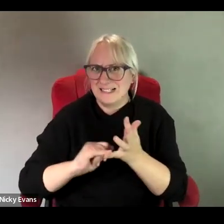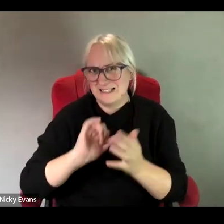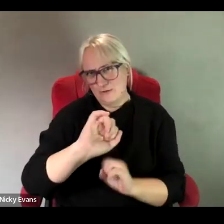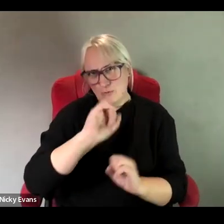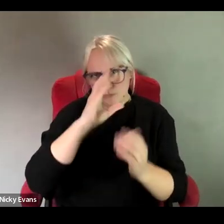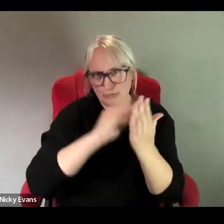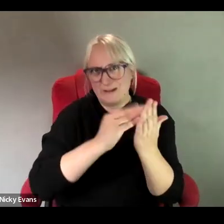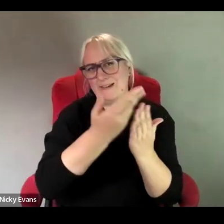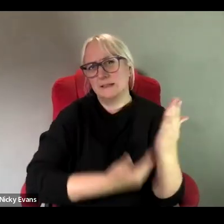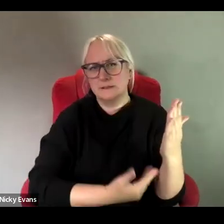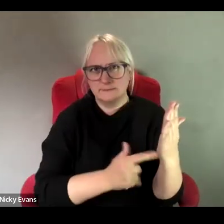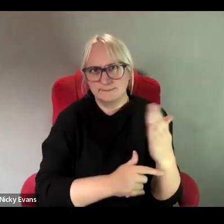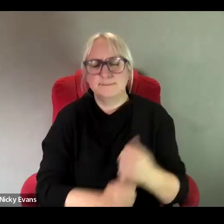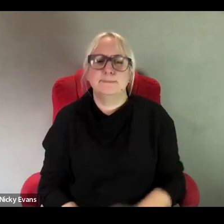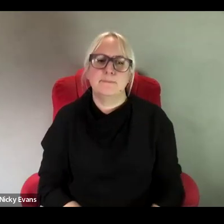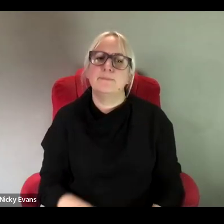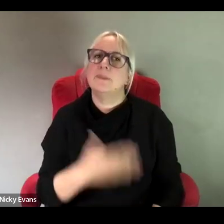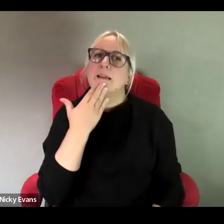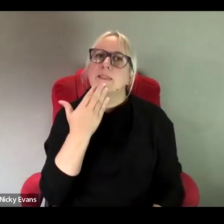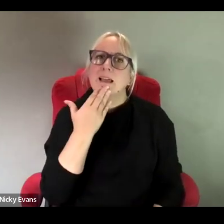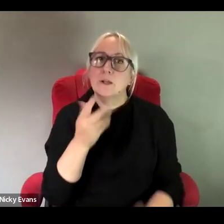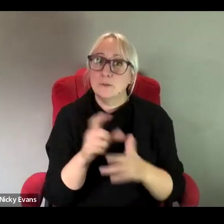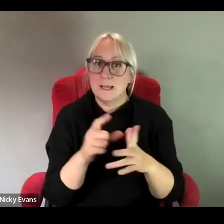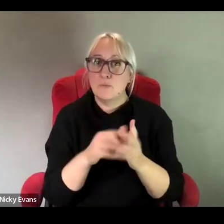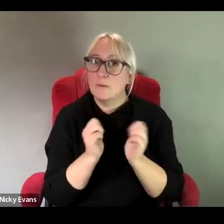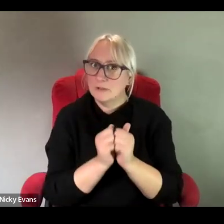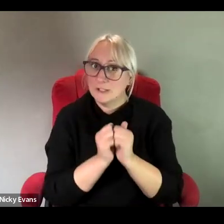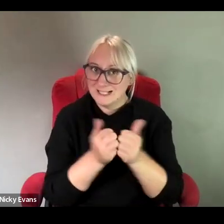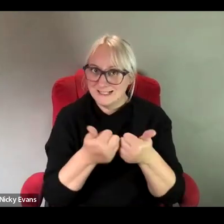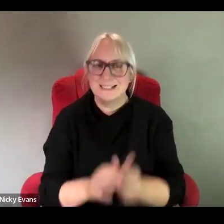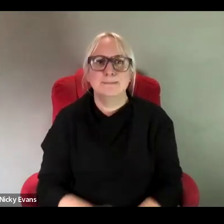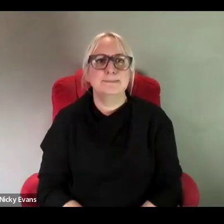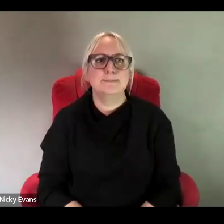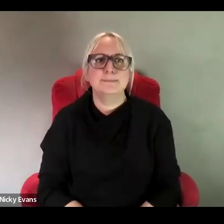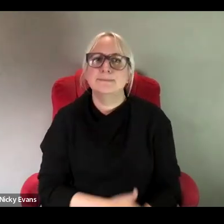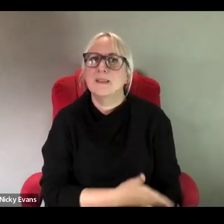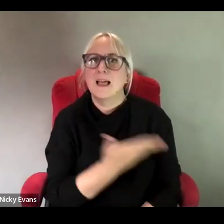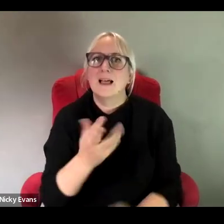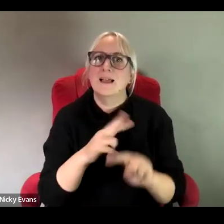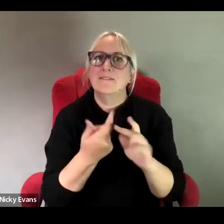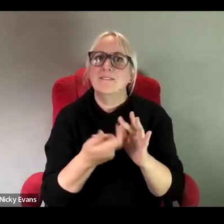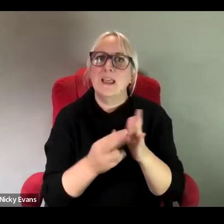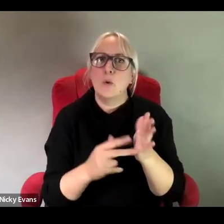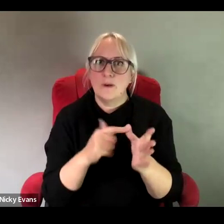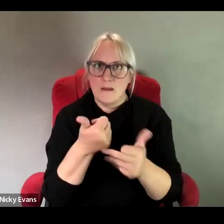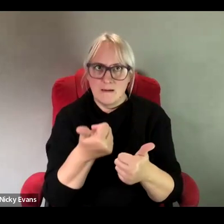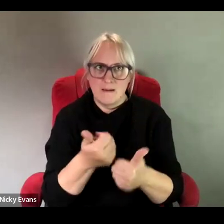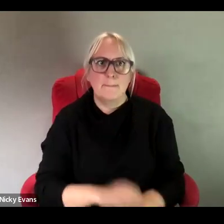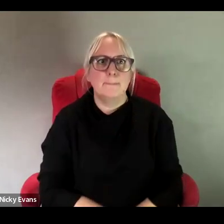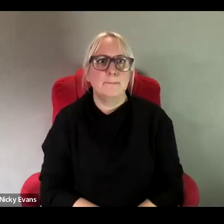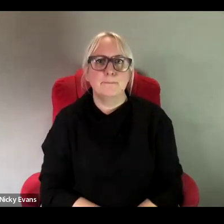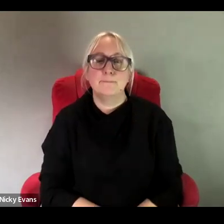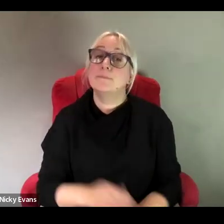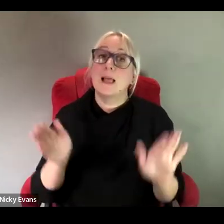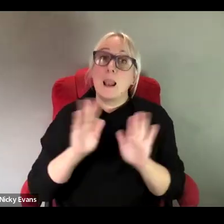Thank you very much, Deborah. Appreciate that. Fiona Robinson, over to you. Hi everyone.